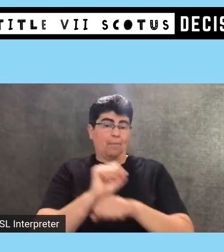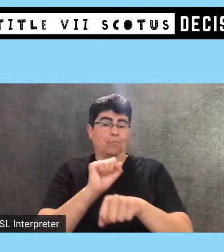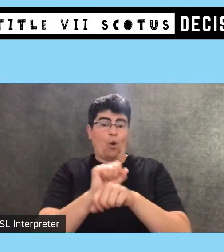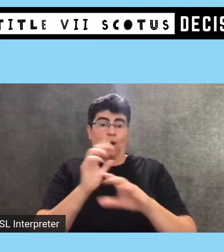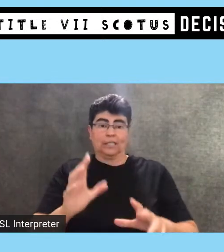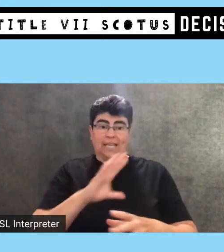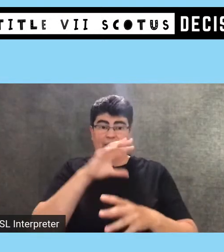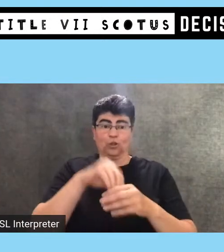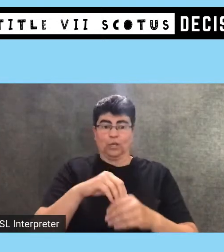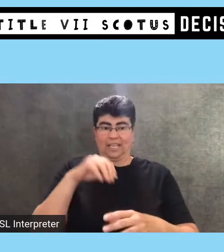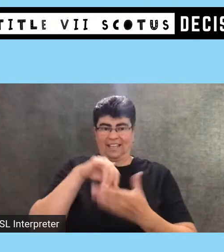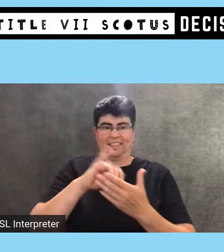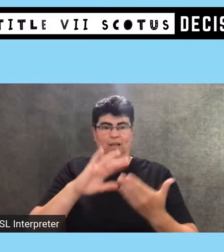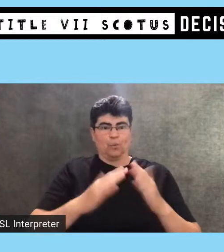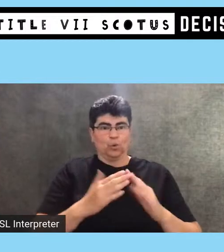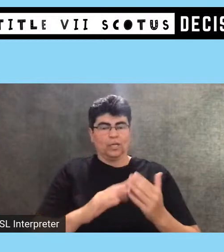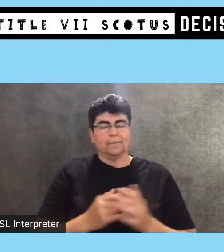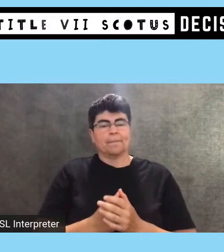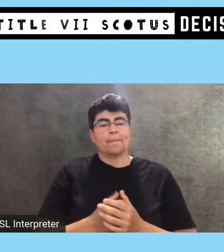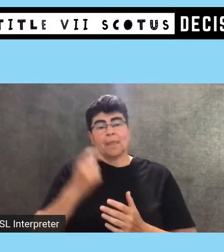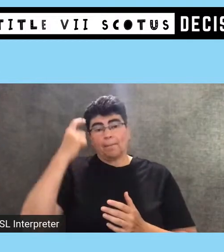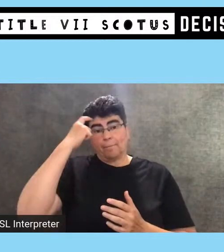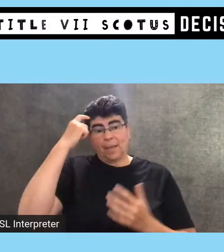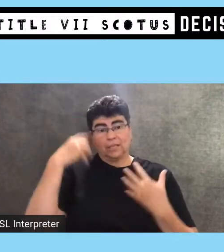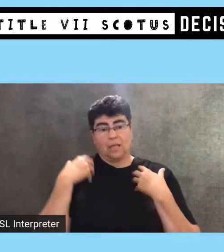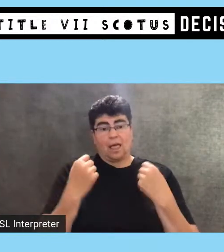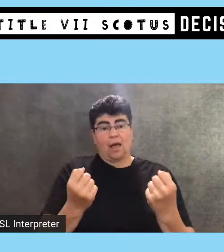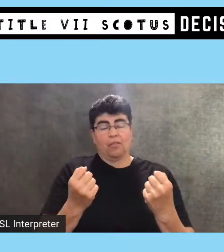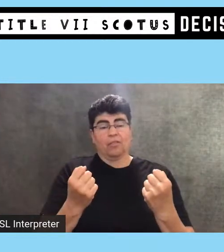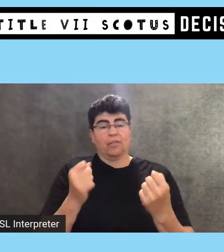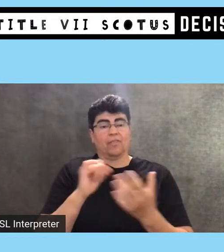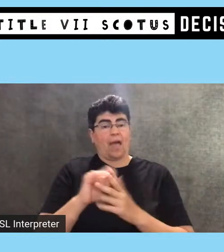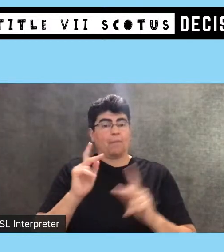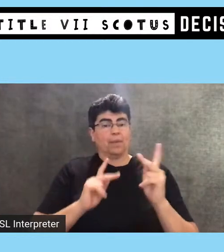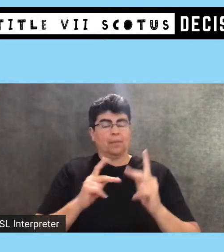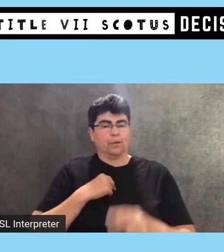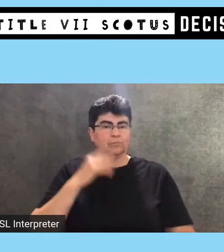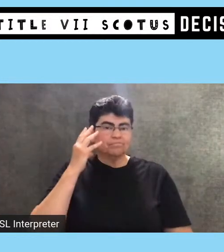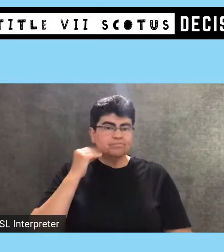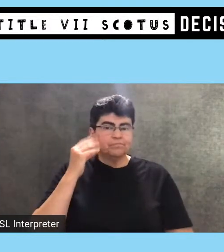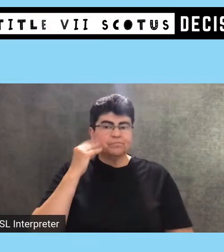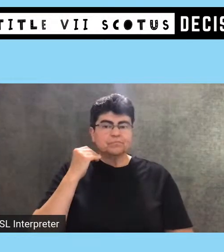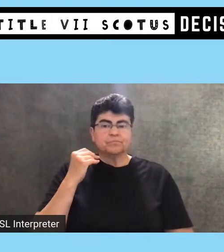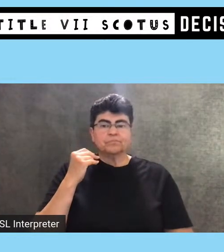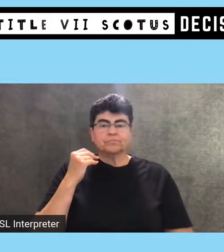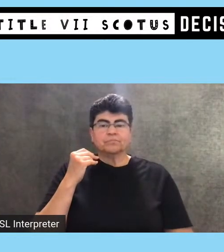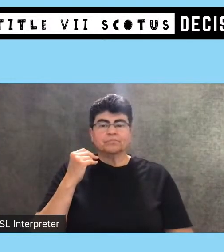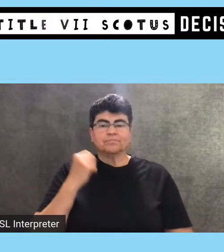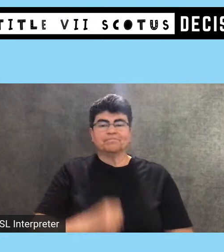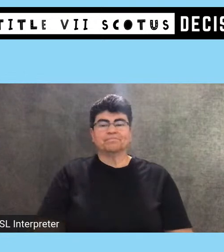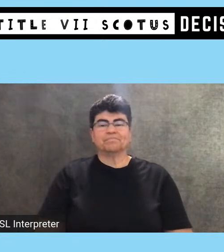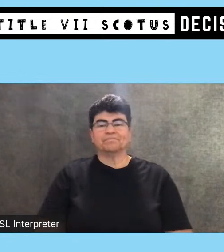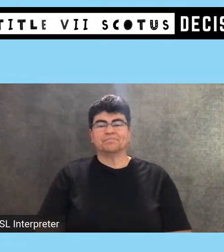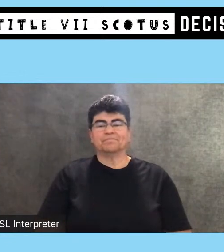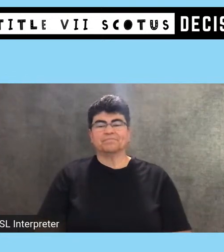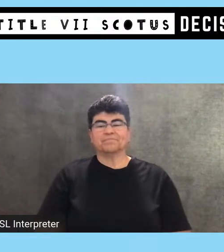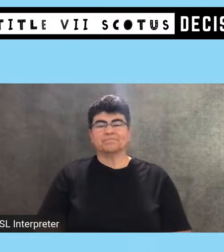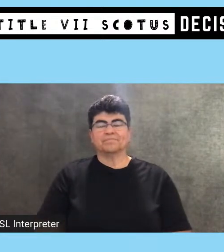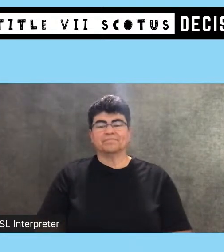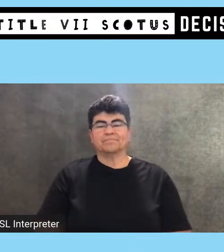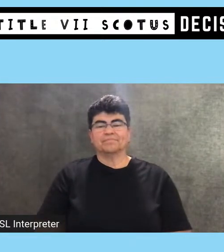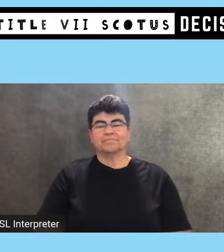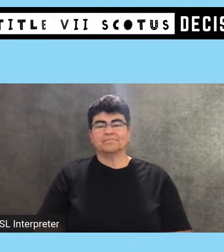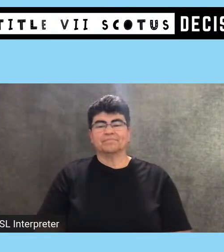the LGBT community. The mental health that people go through, the crisis that these laws put people